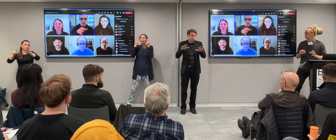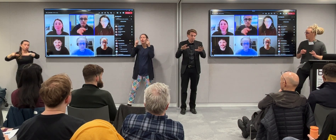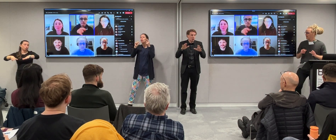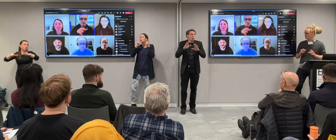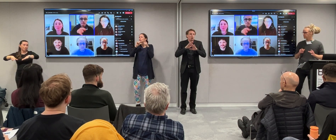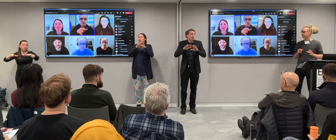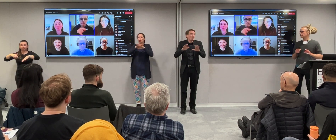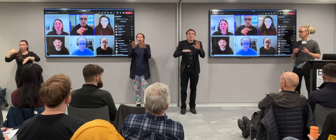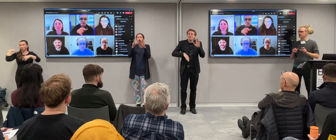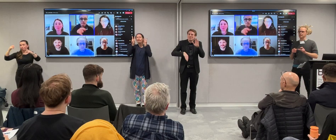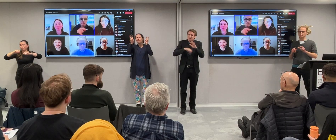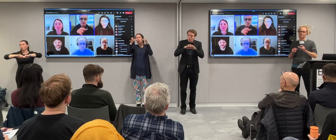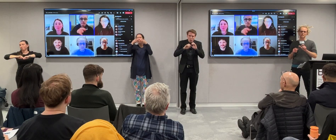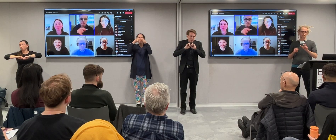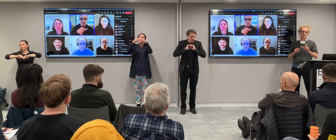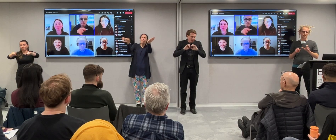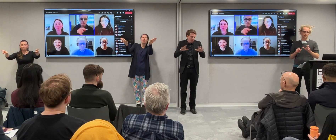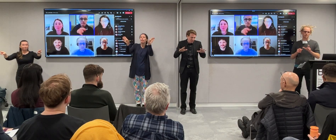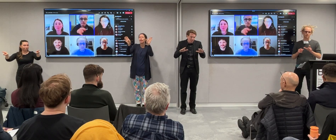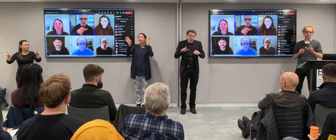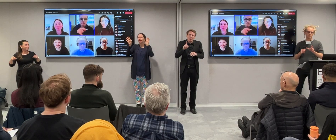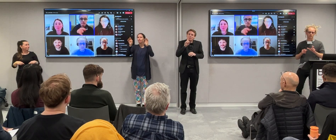in all aspects. So I think the